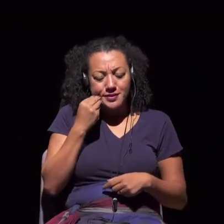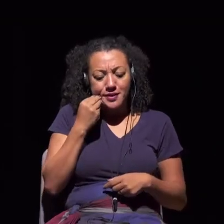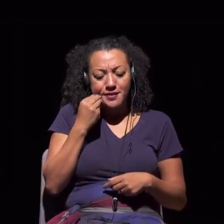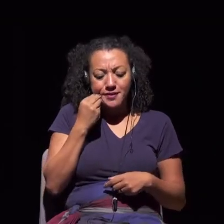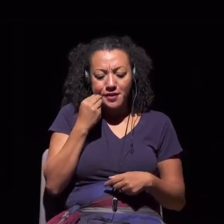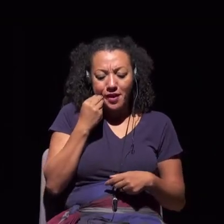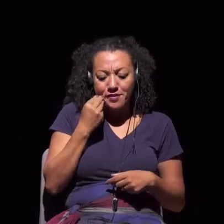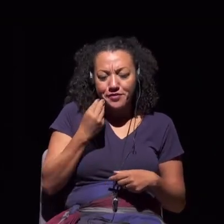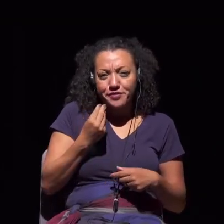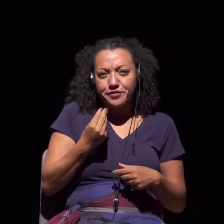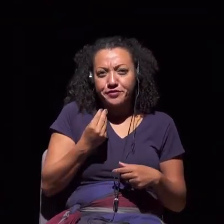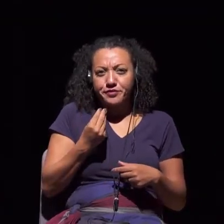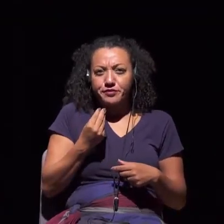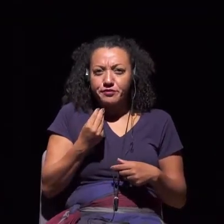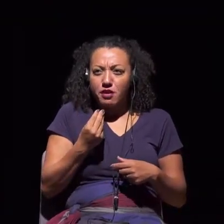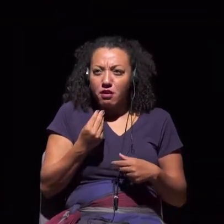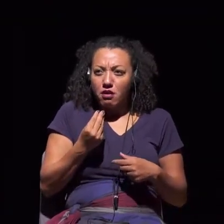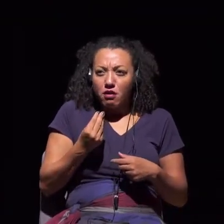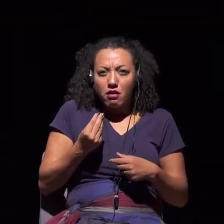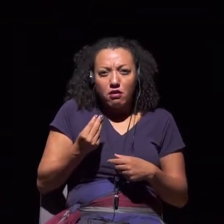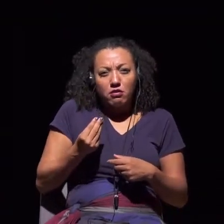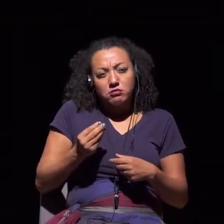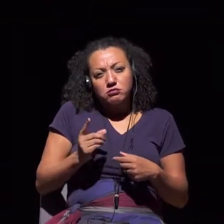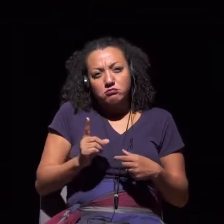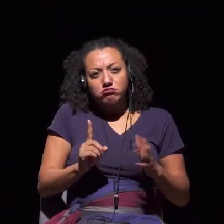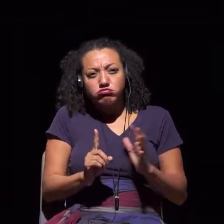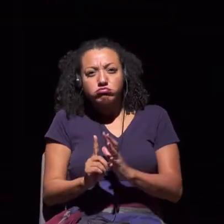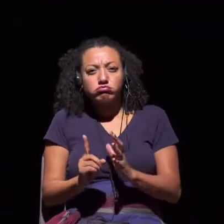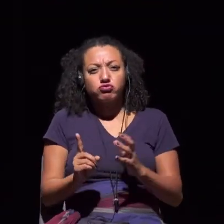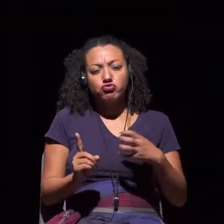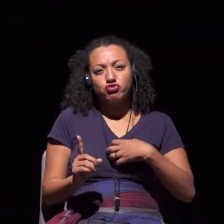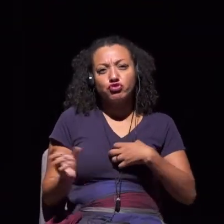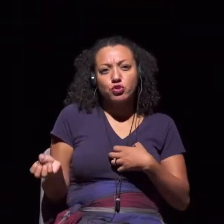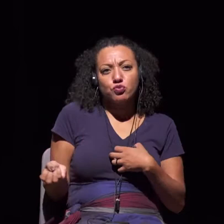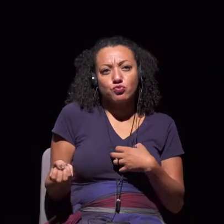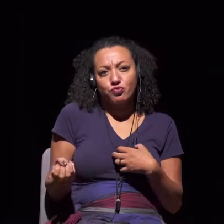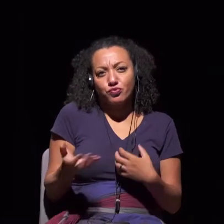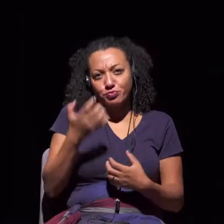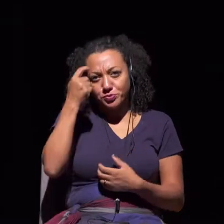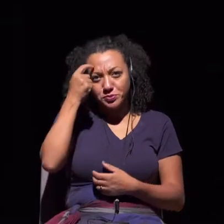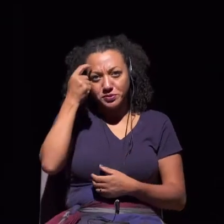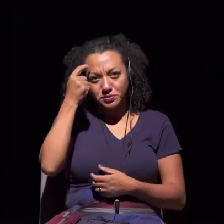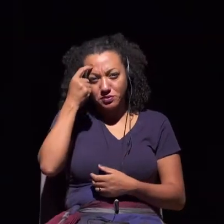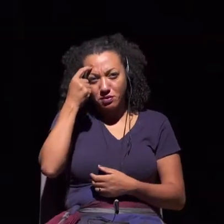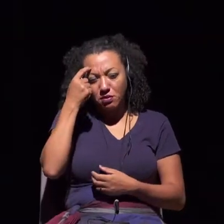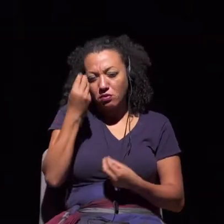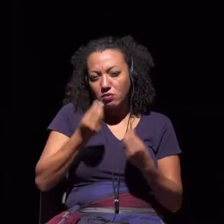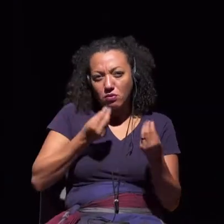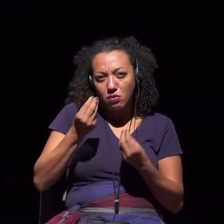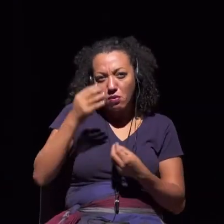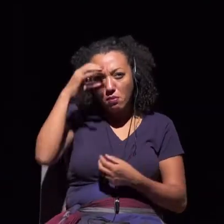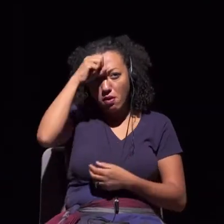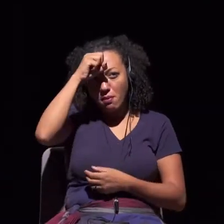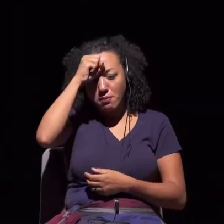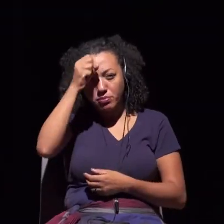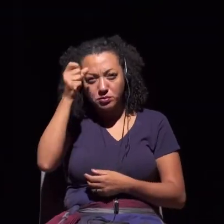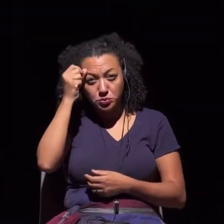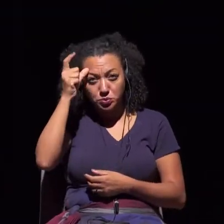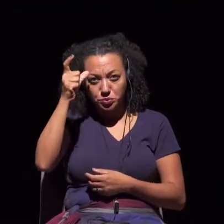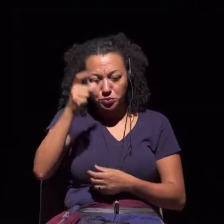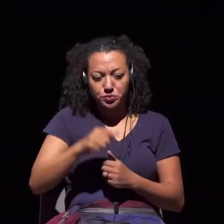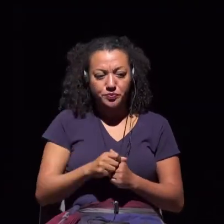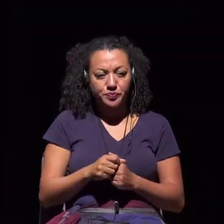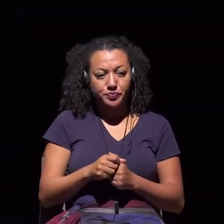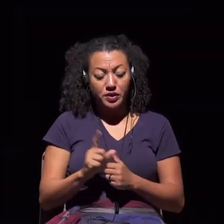structure a new way of thinking and learning, culturally, we were also trying to figure out how to find